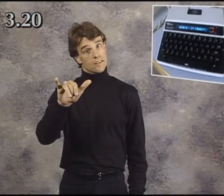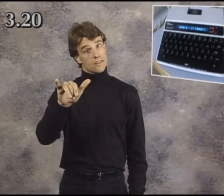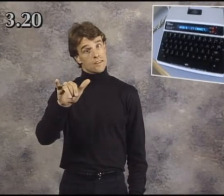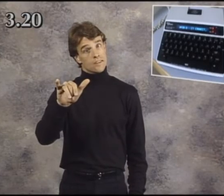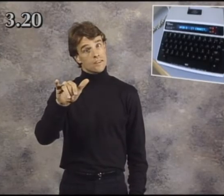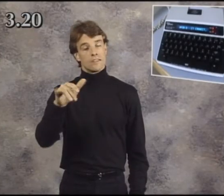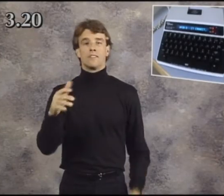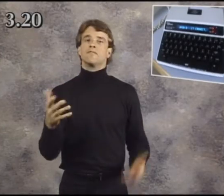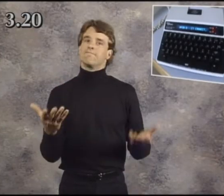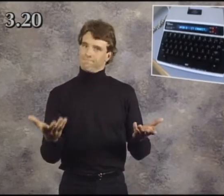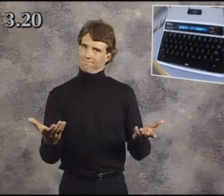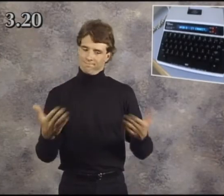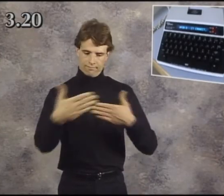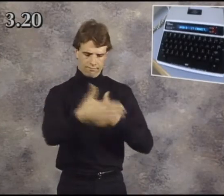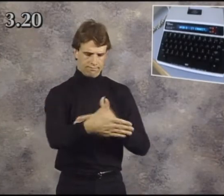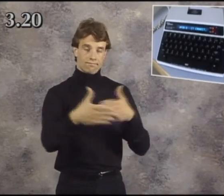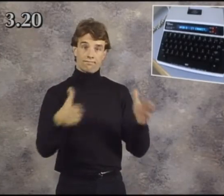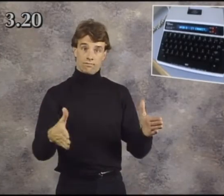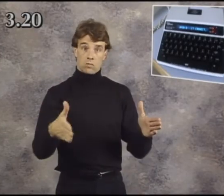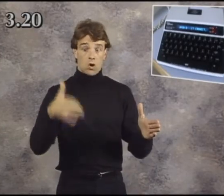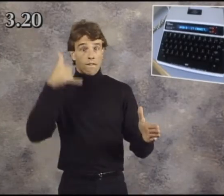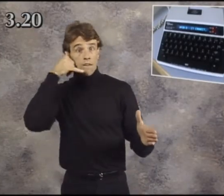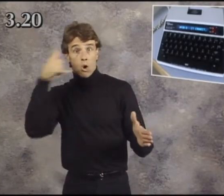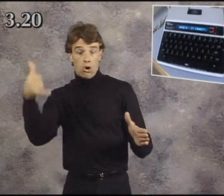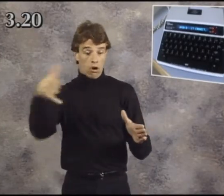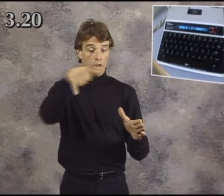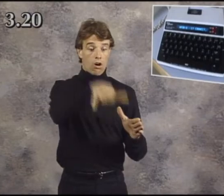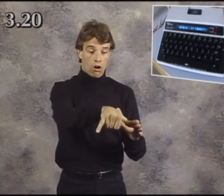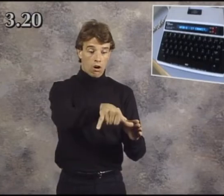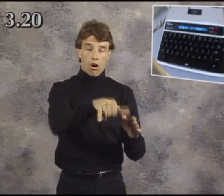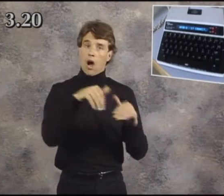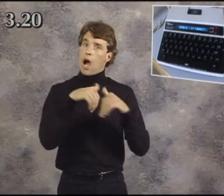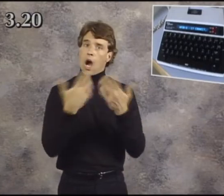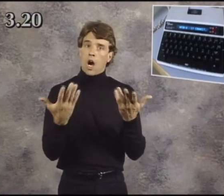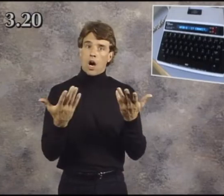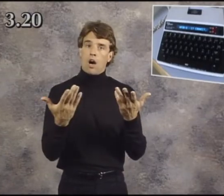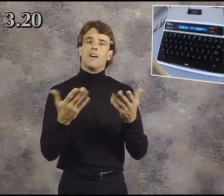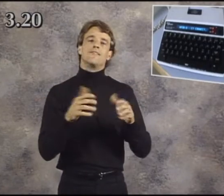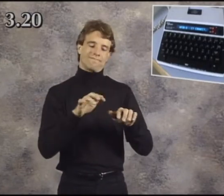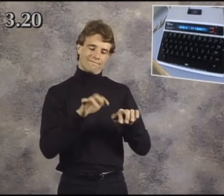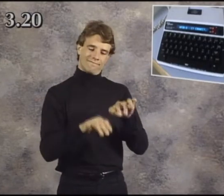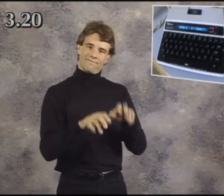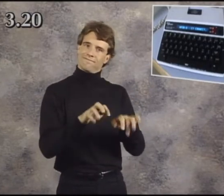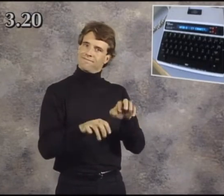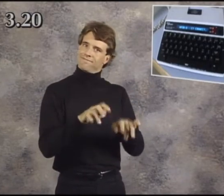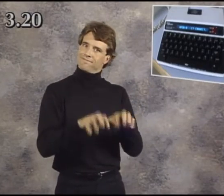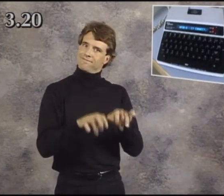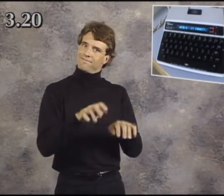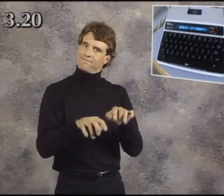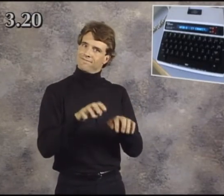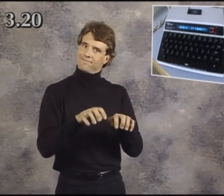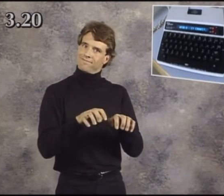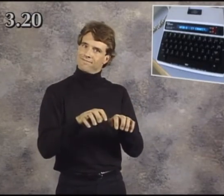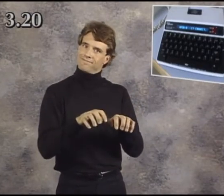TTY. This is a device a phone is placed on and one types out the